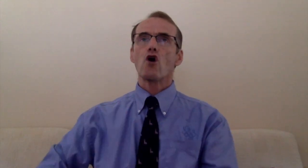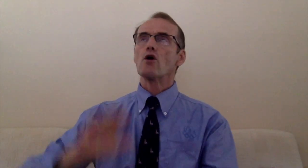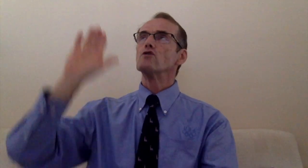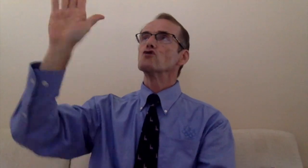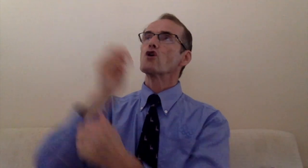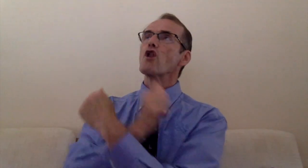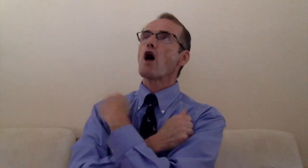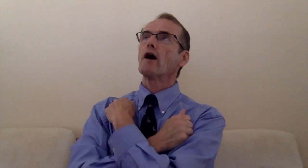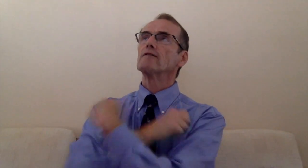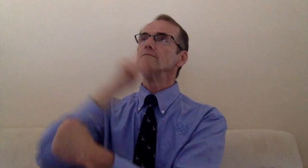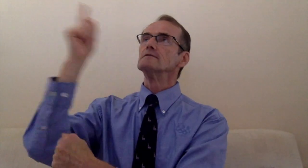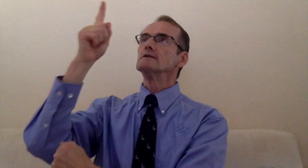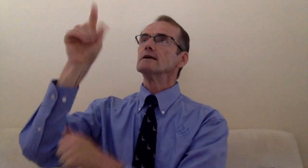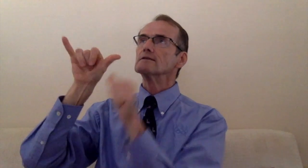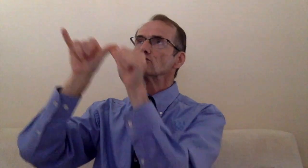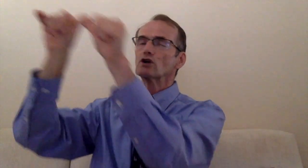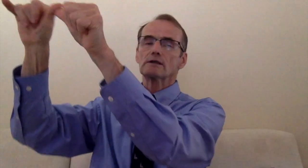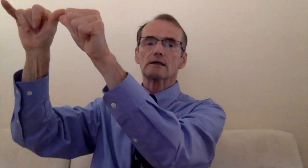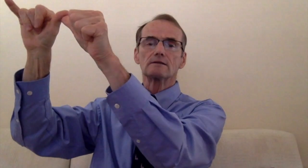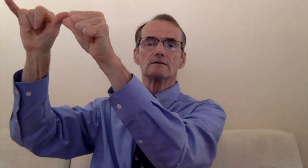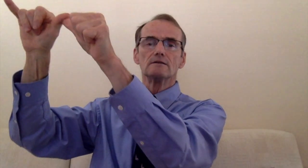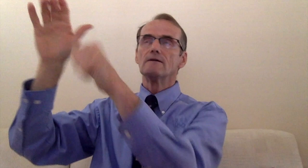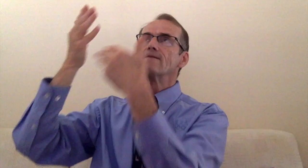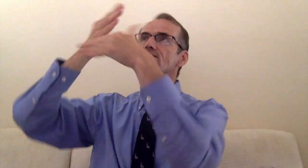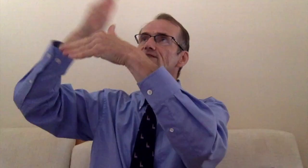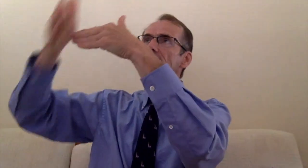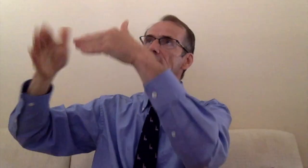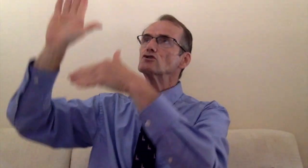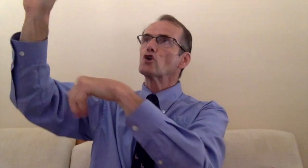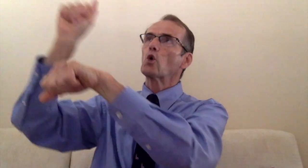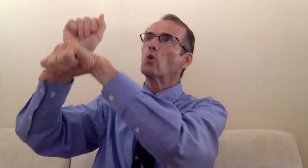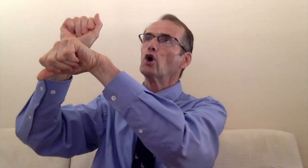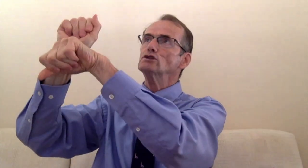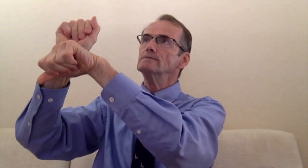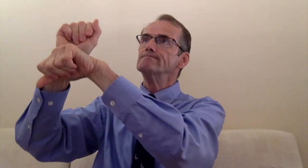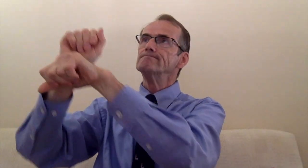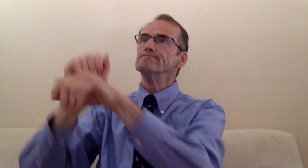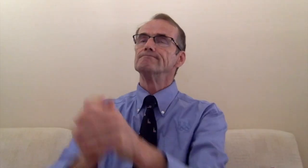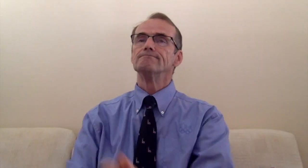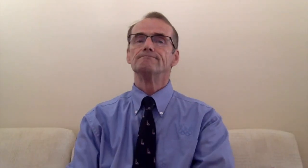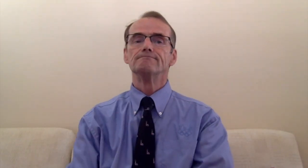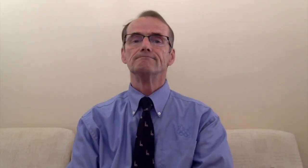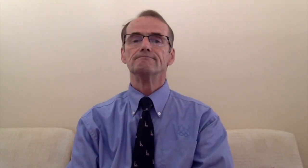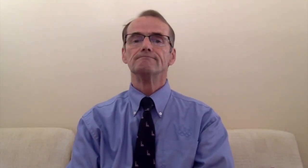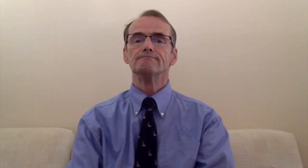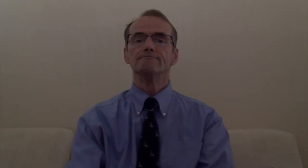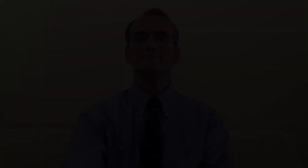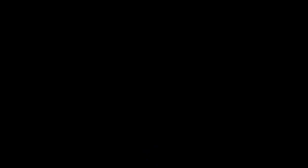hands. Lord, your love is eternal. Do not forsake the work of your